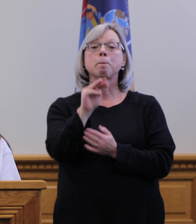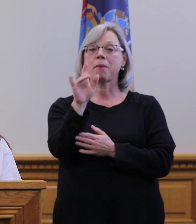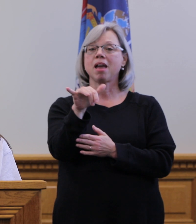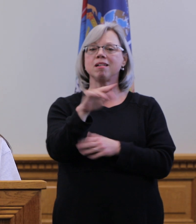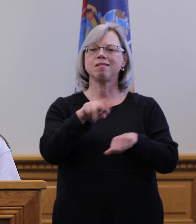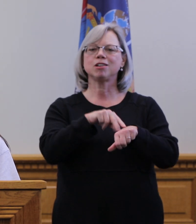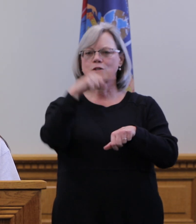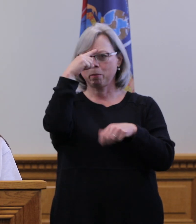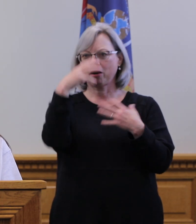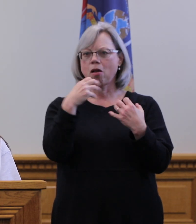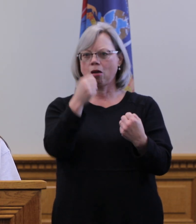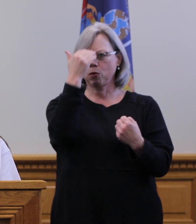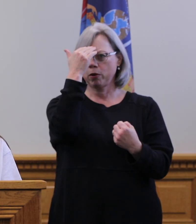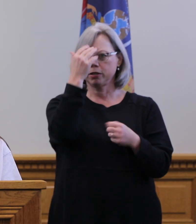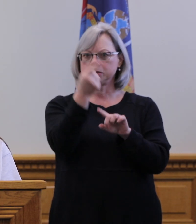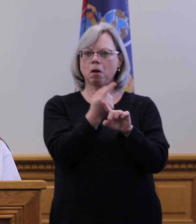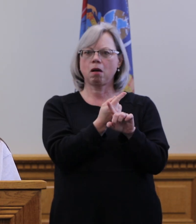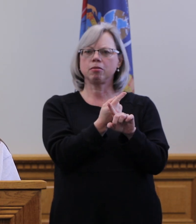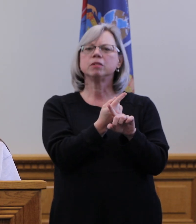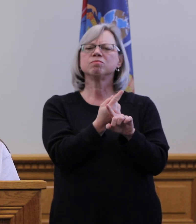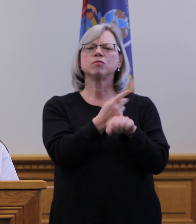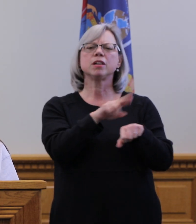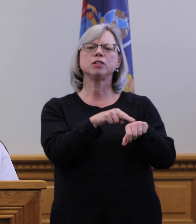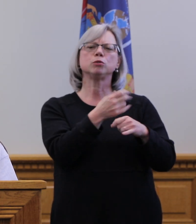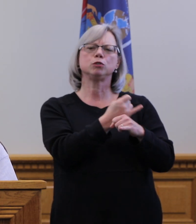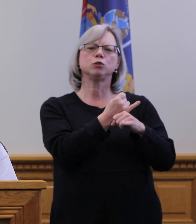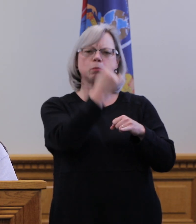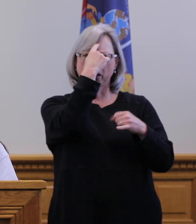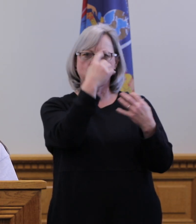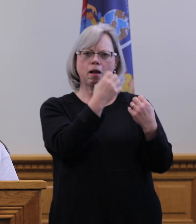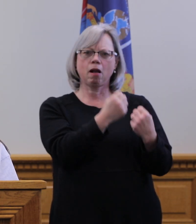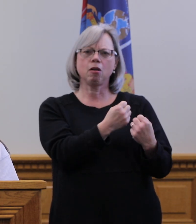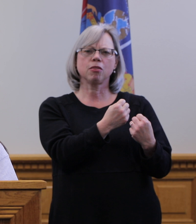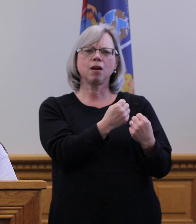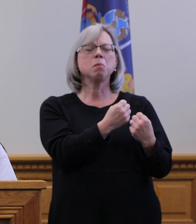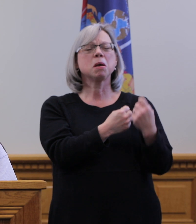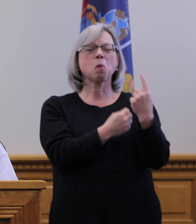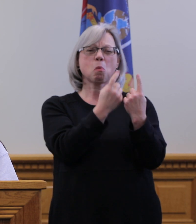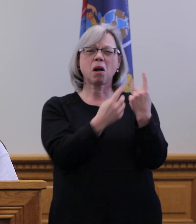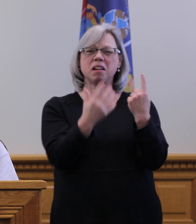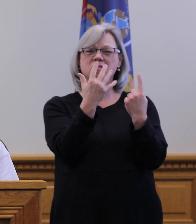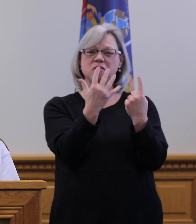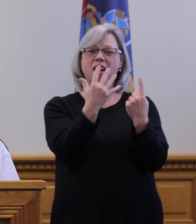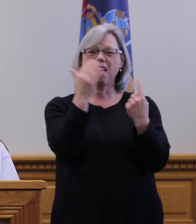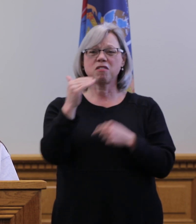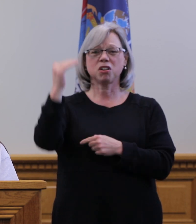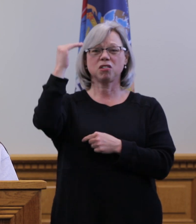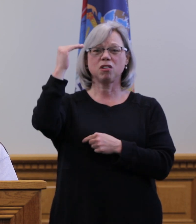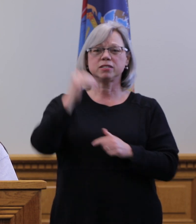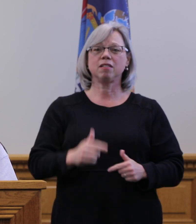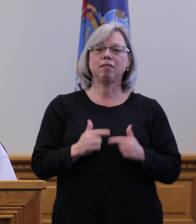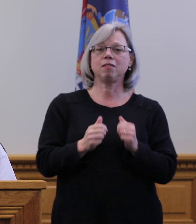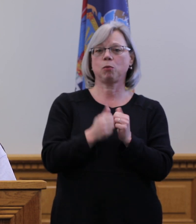May is National Mental Health Awareness Month. According to the National Institute of Mental Health, nearly 1 in 5 U.S.